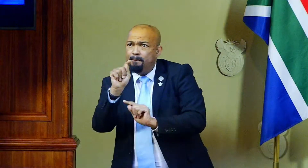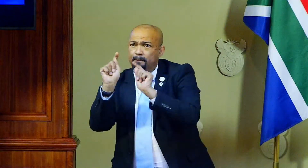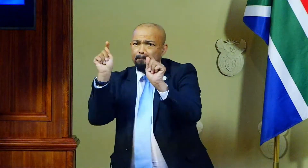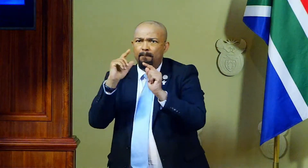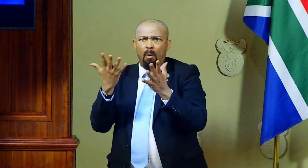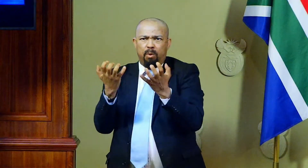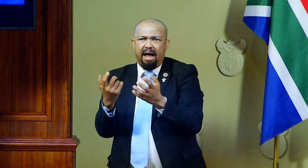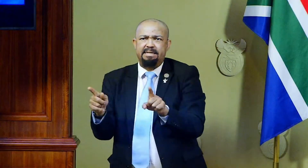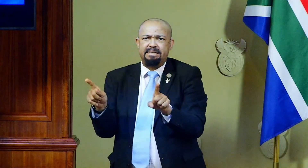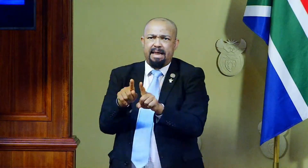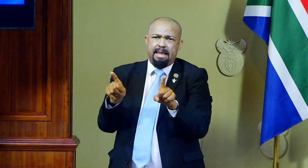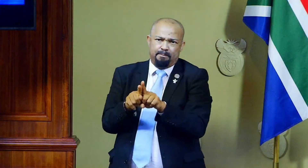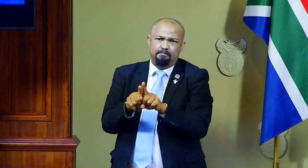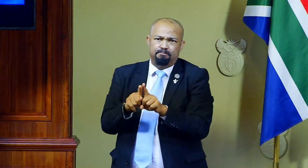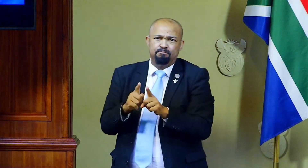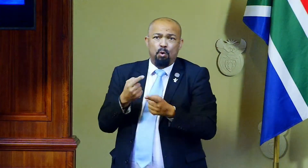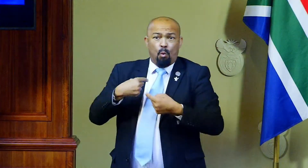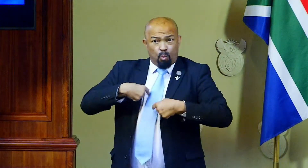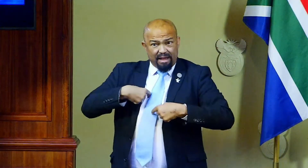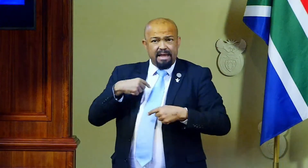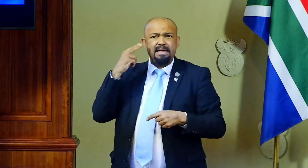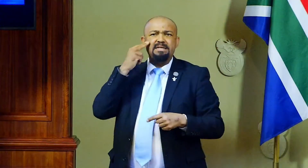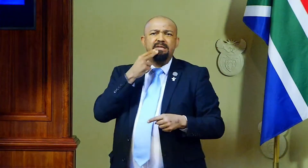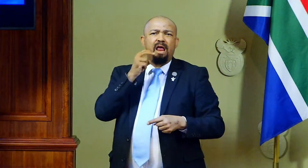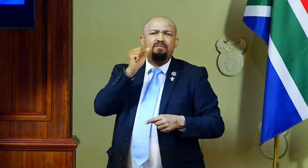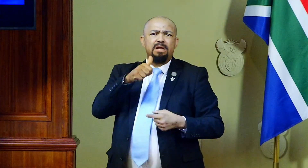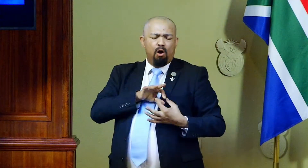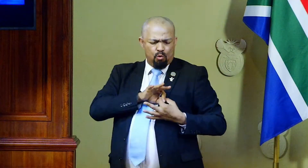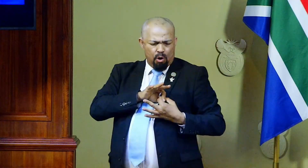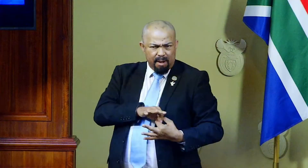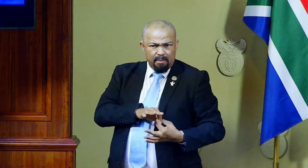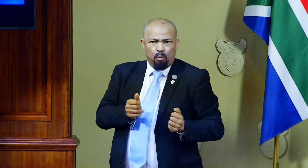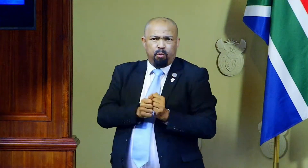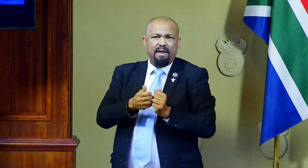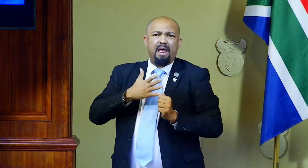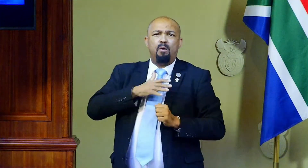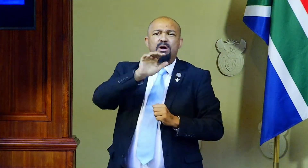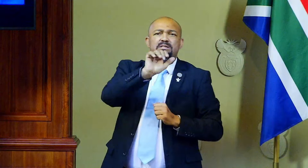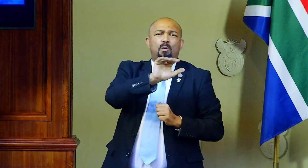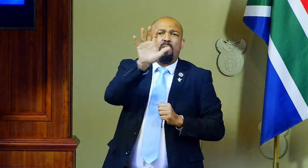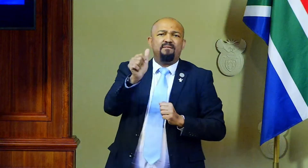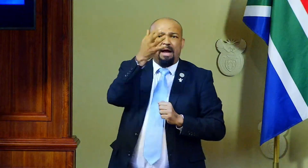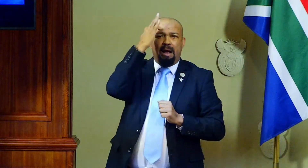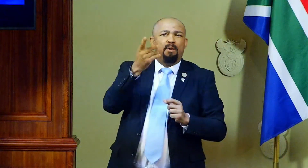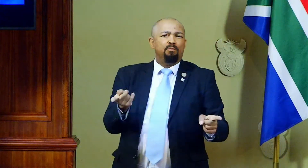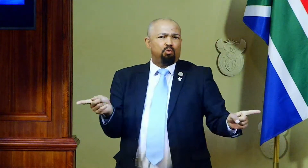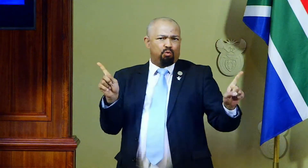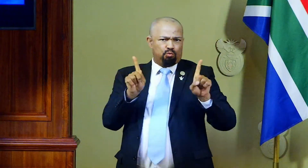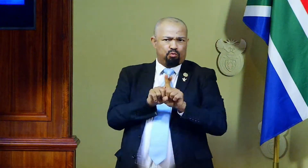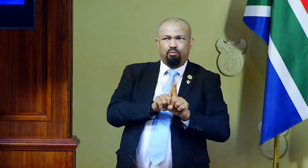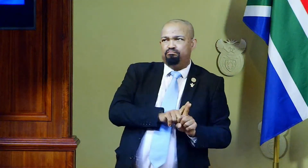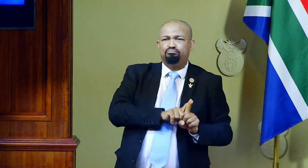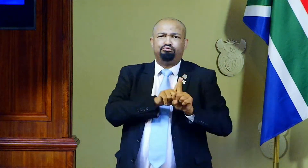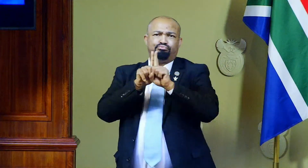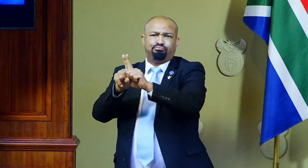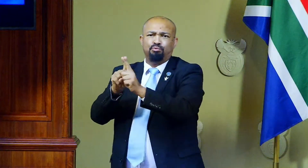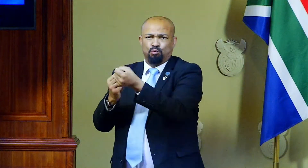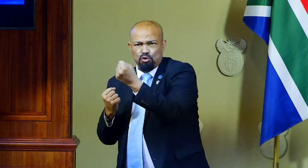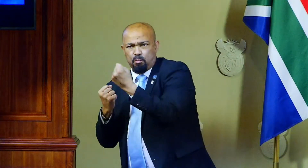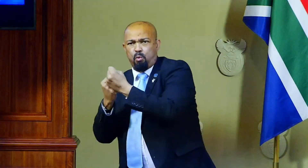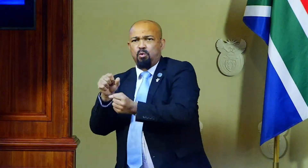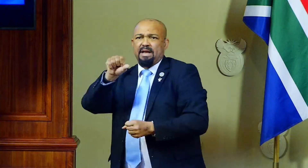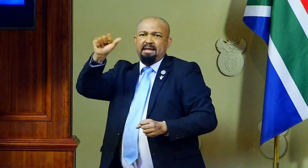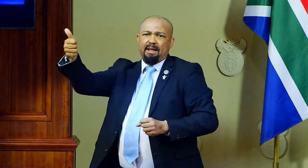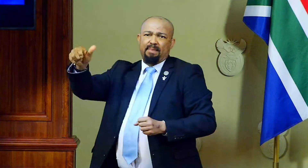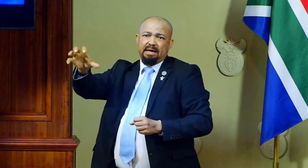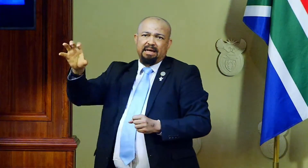neighboring countries, Botswana, they don't have an official language as South African Sign Language or